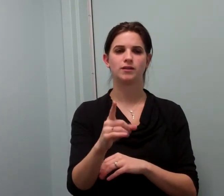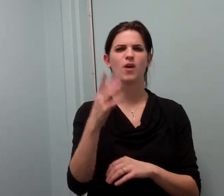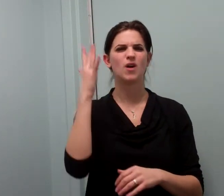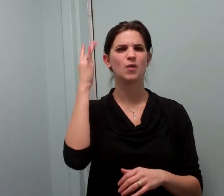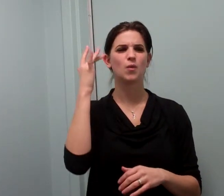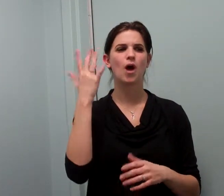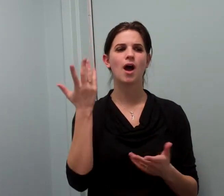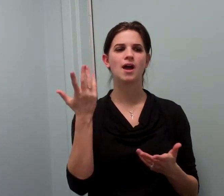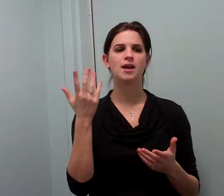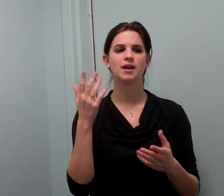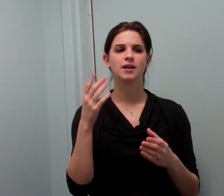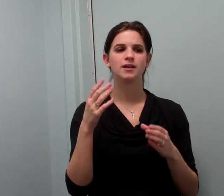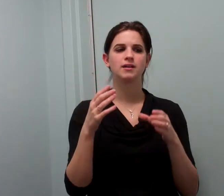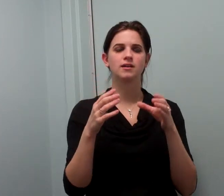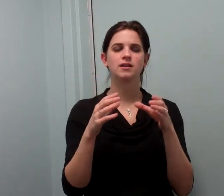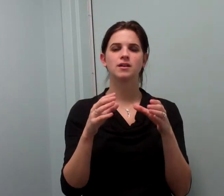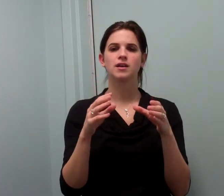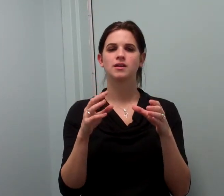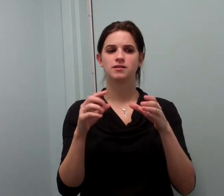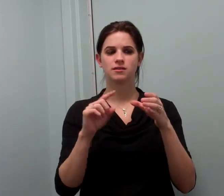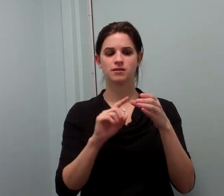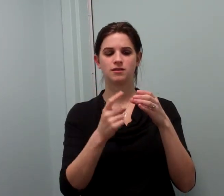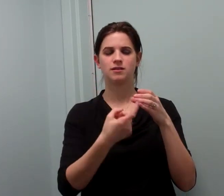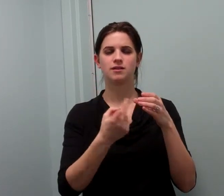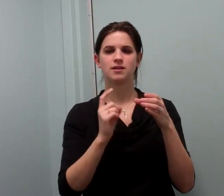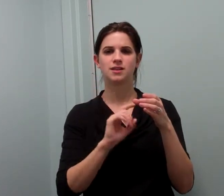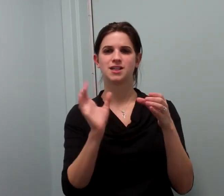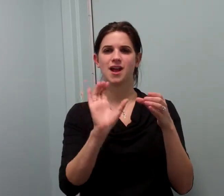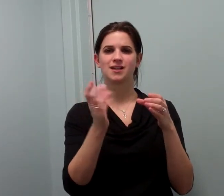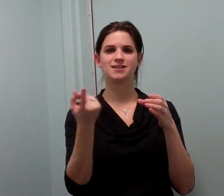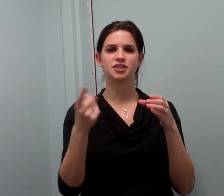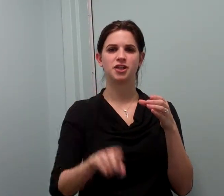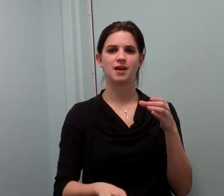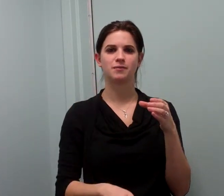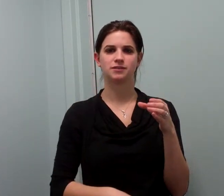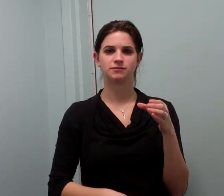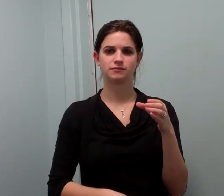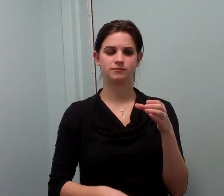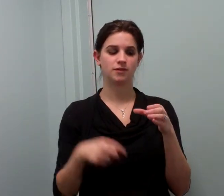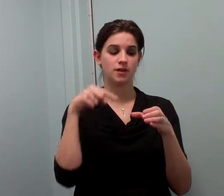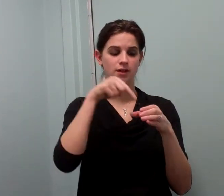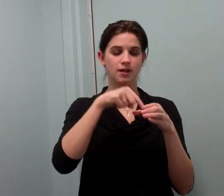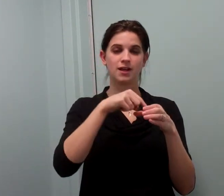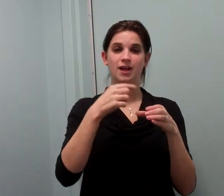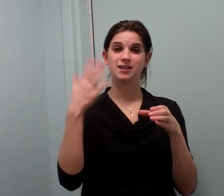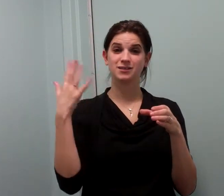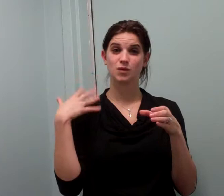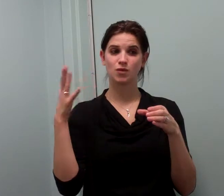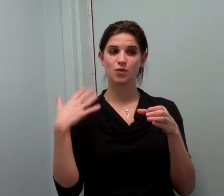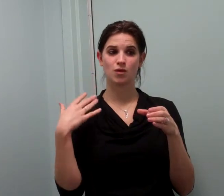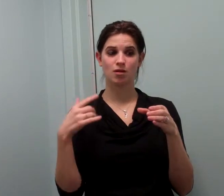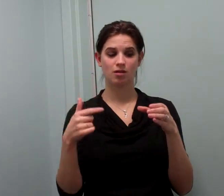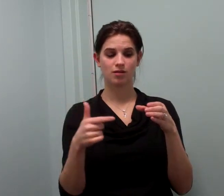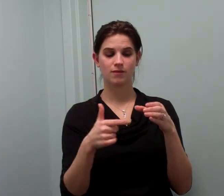Because it's cooler. And what's that do to the air around the Pepsi can? It cools it, and the water vapor in that air around the Pepsi